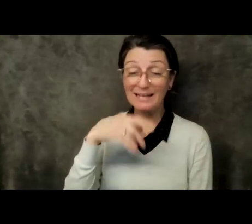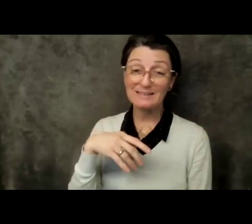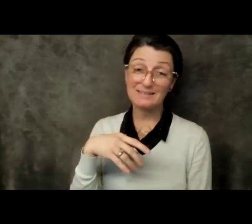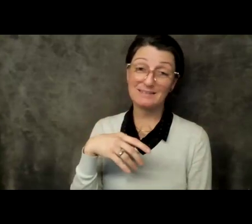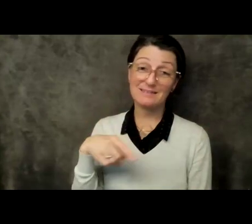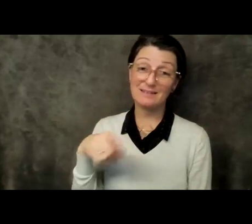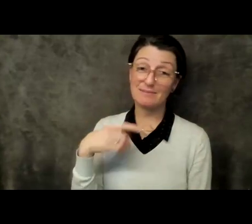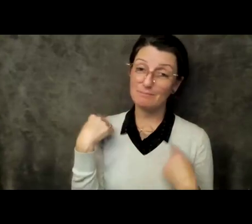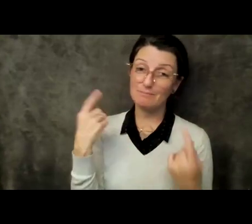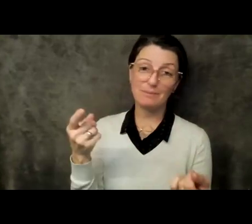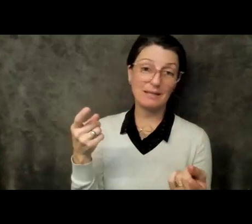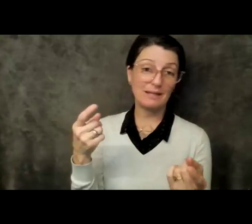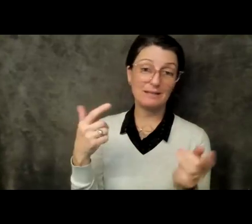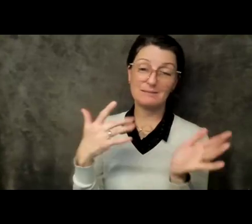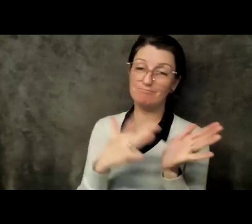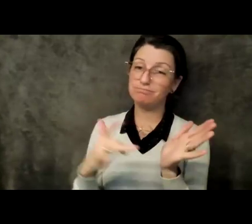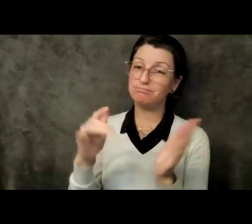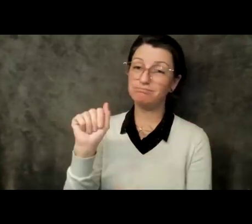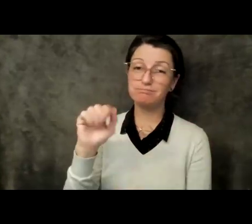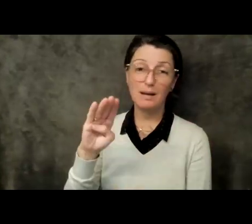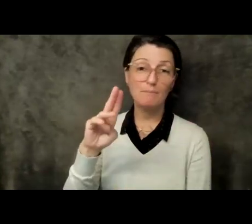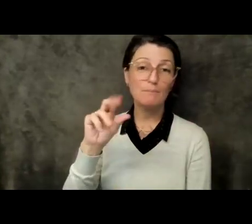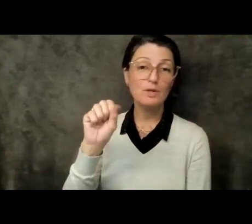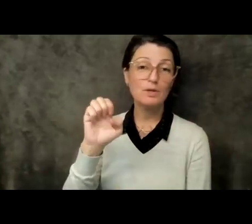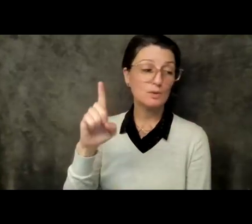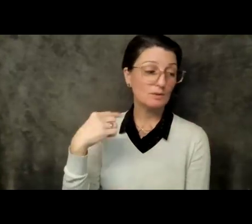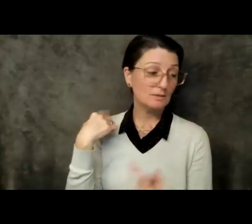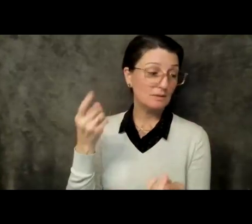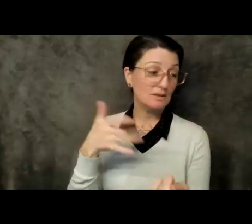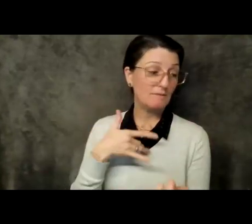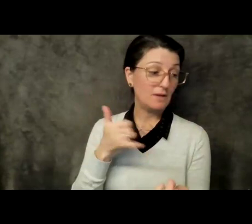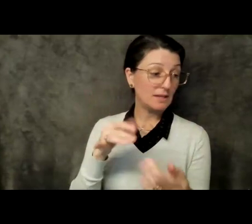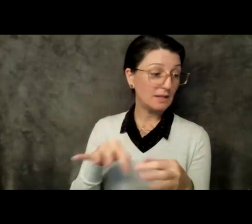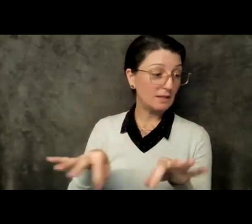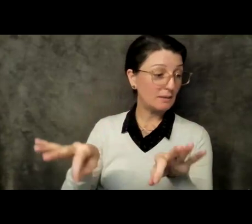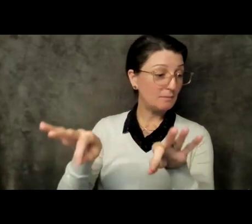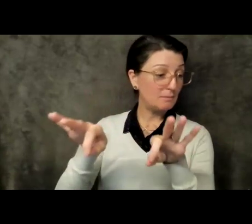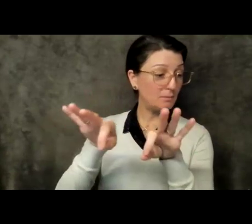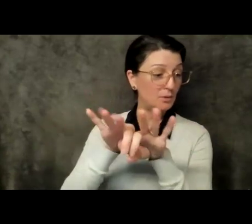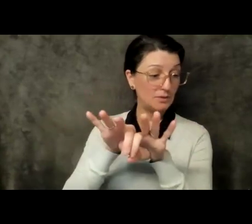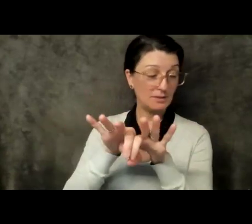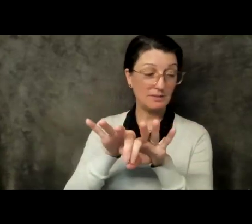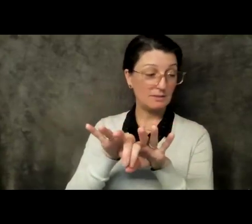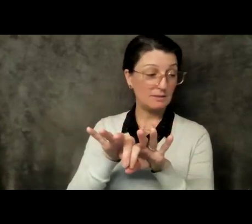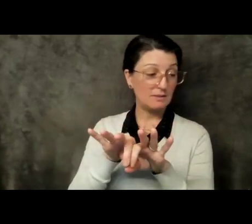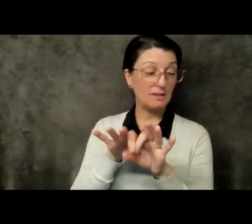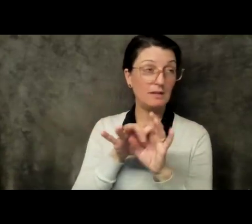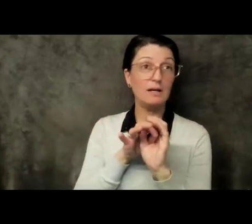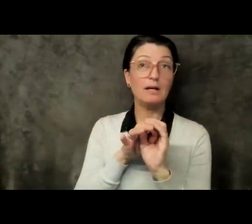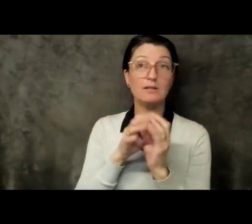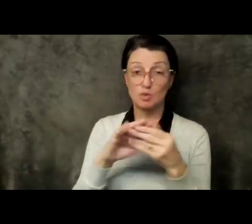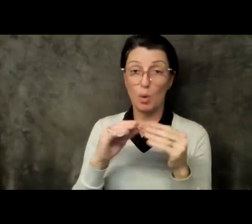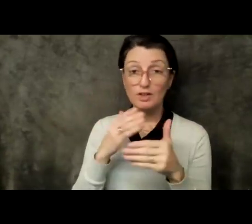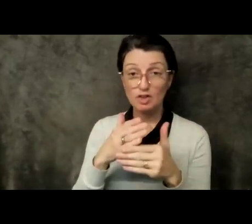have been abused in that way. So it felt like it was an important story to tell. So I'm going